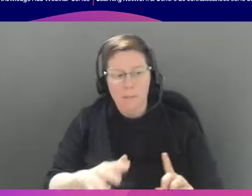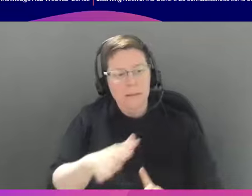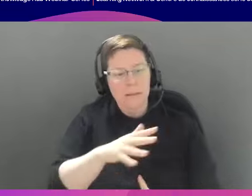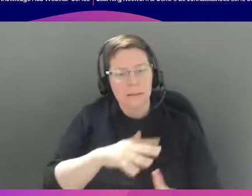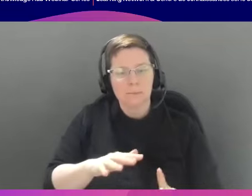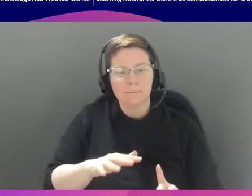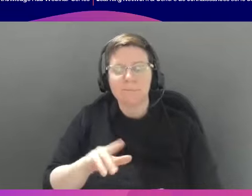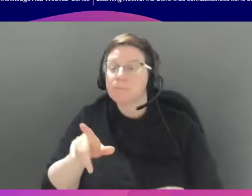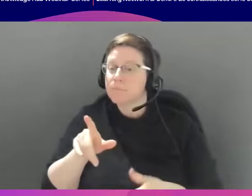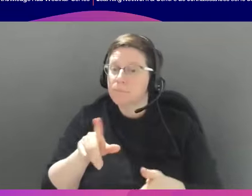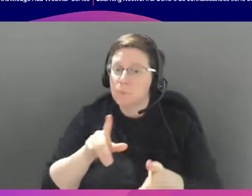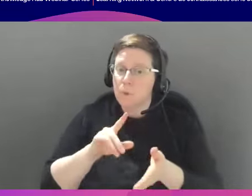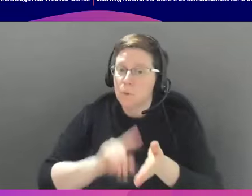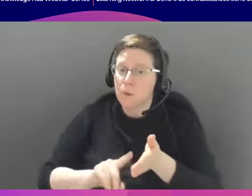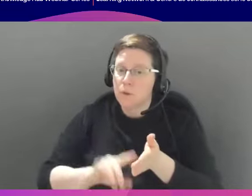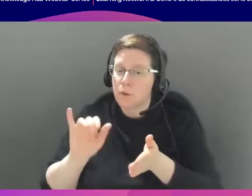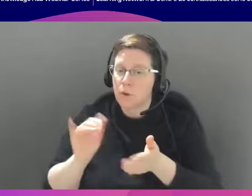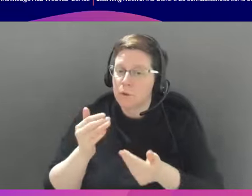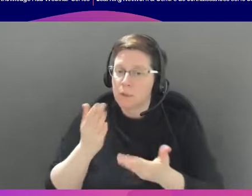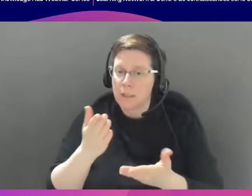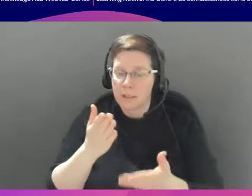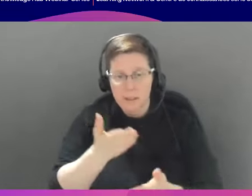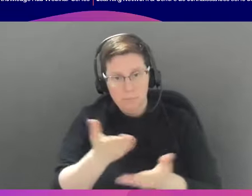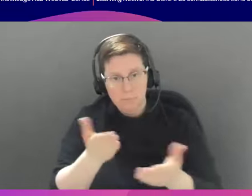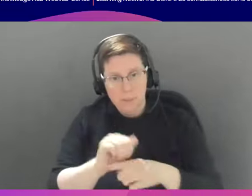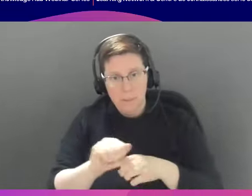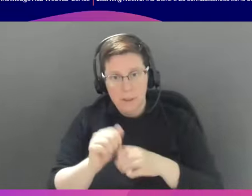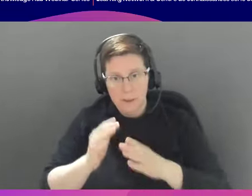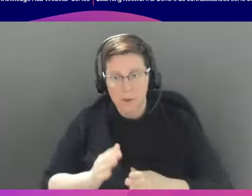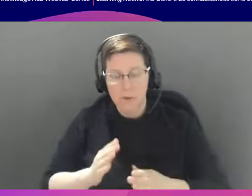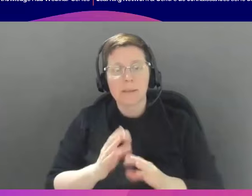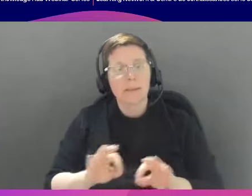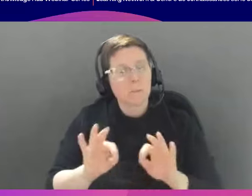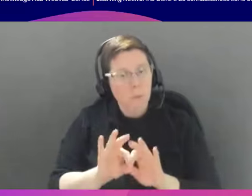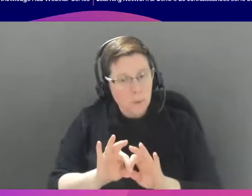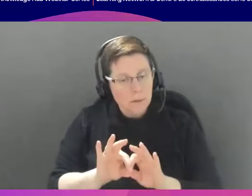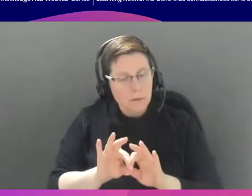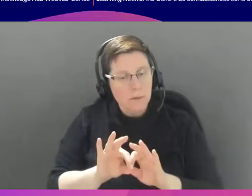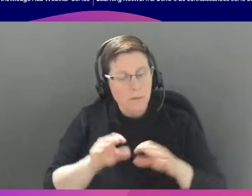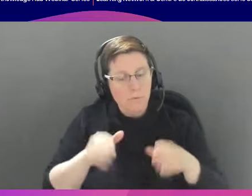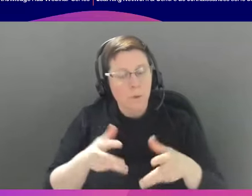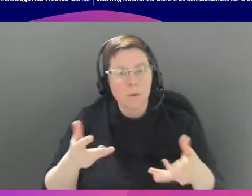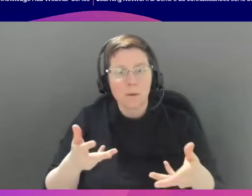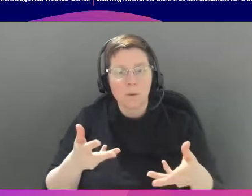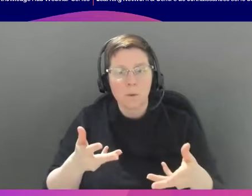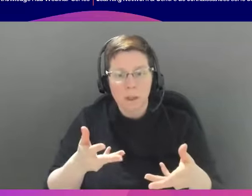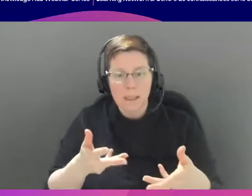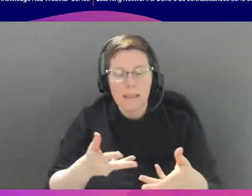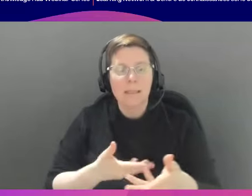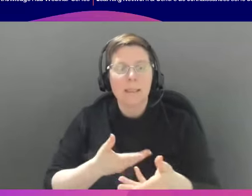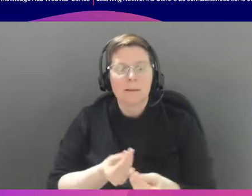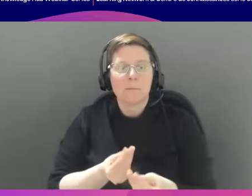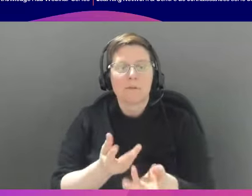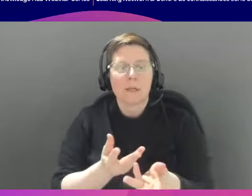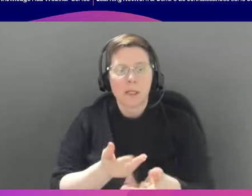The literature also suggests that as practitioners, it's important to focus on building good coping skills